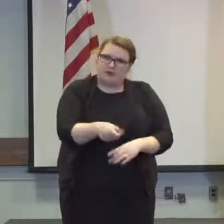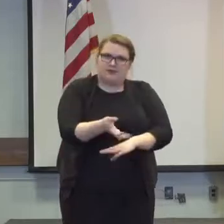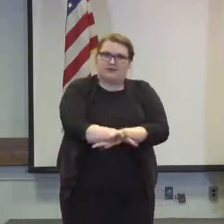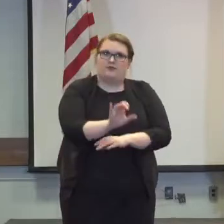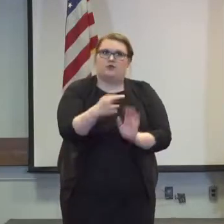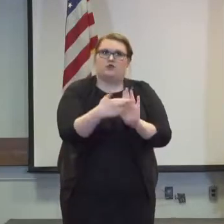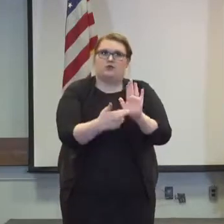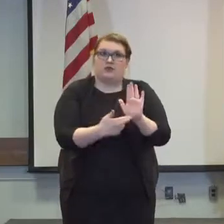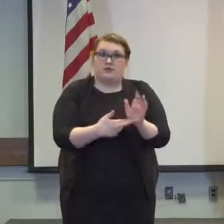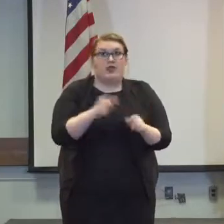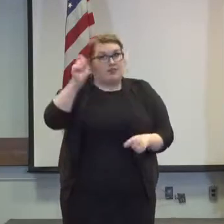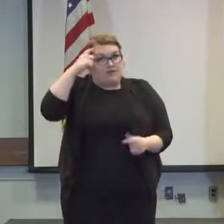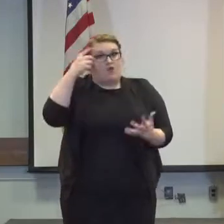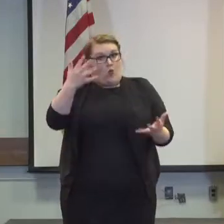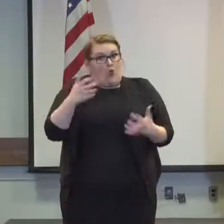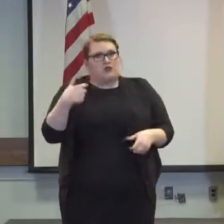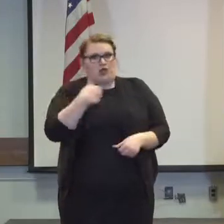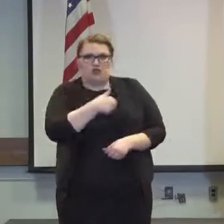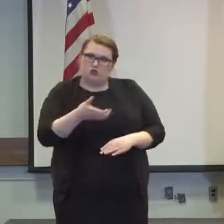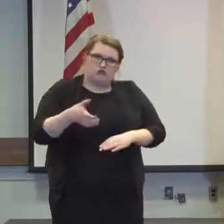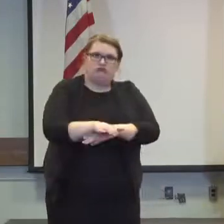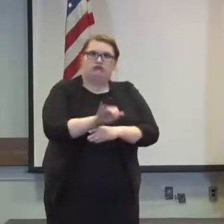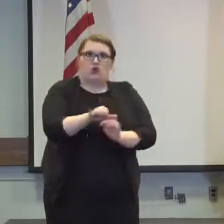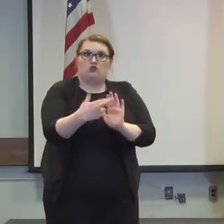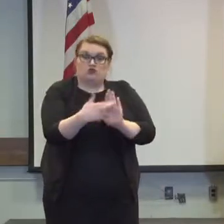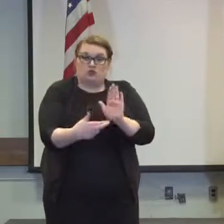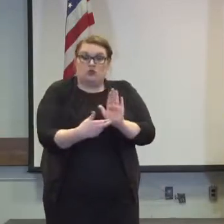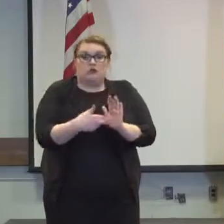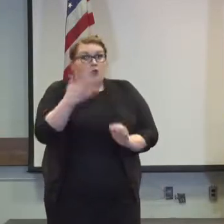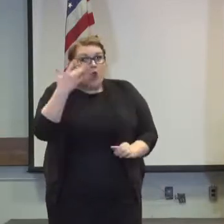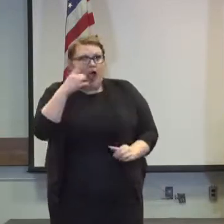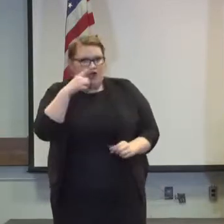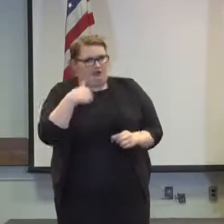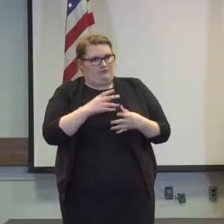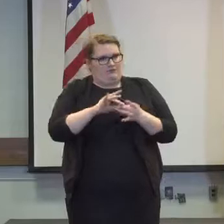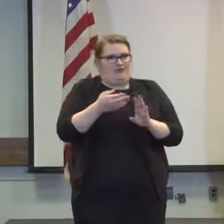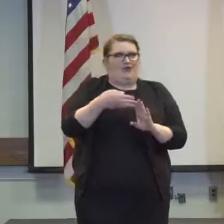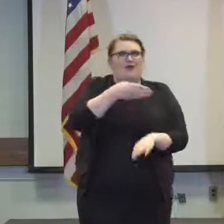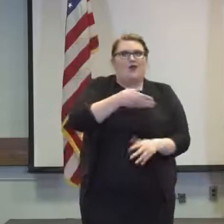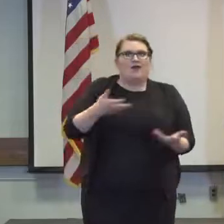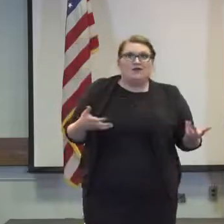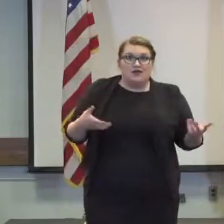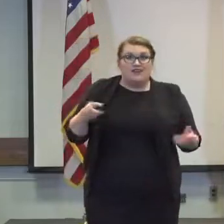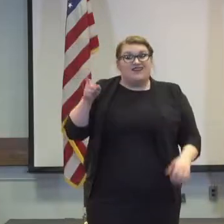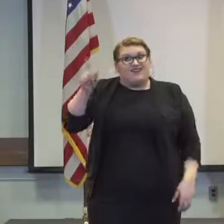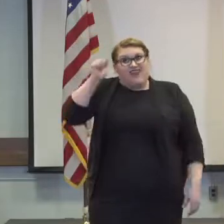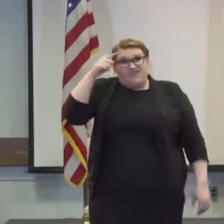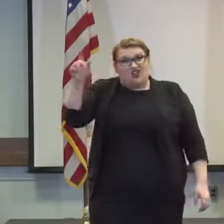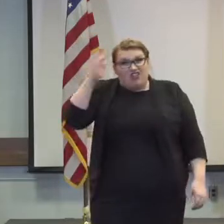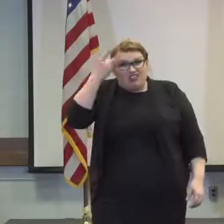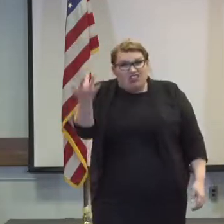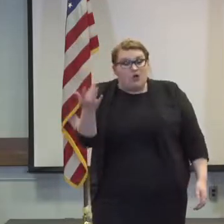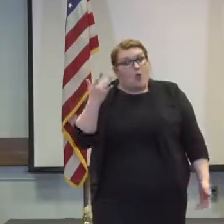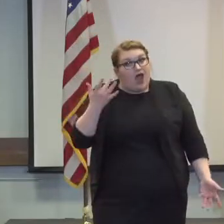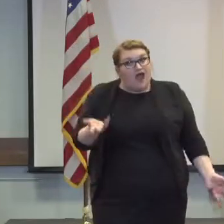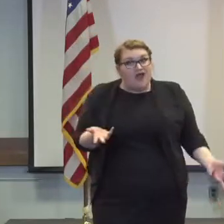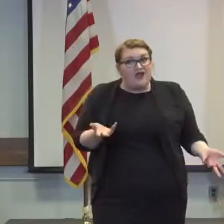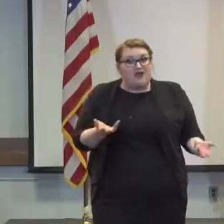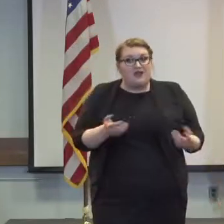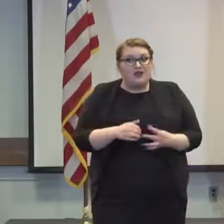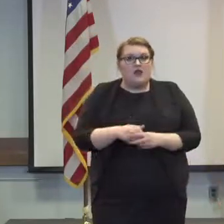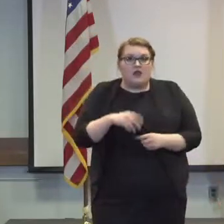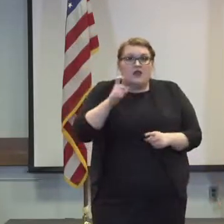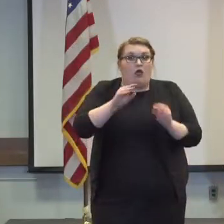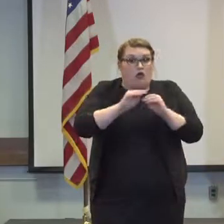us to enforce because this goes back to what I said in the beginning. He's irritated because this,